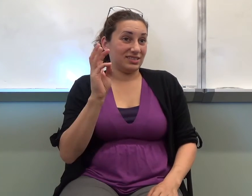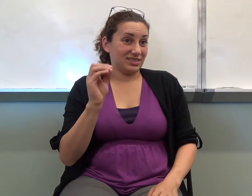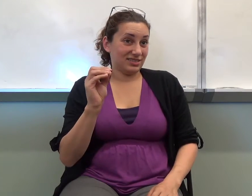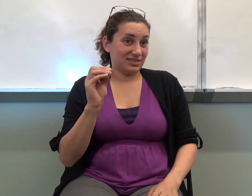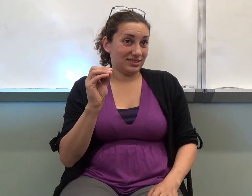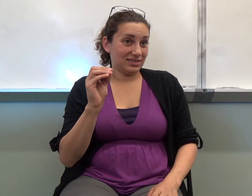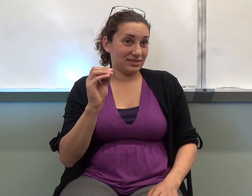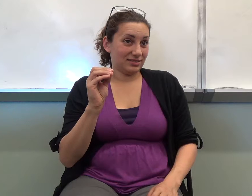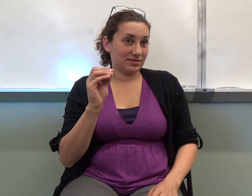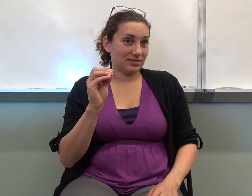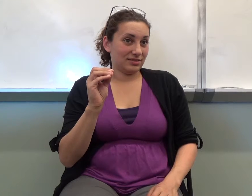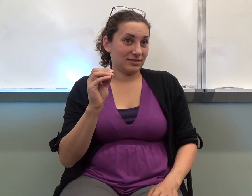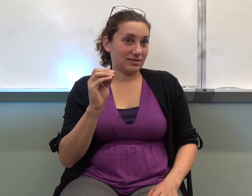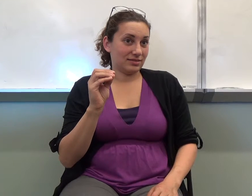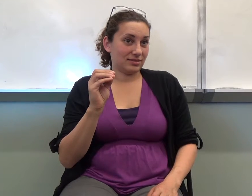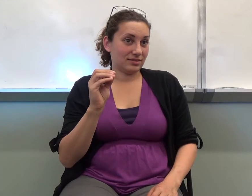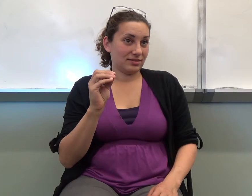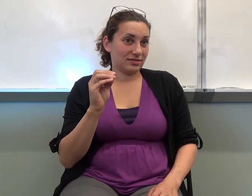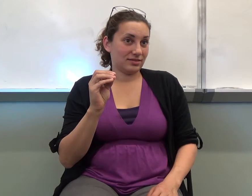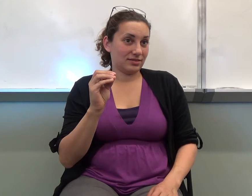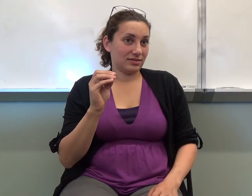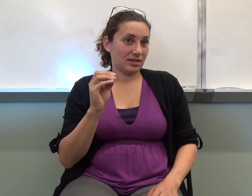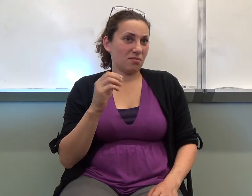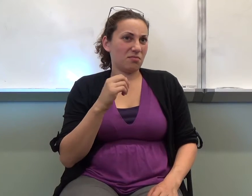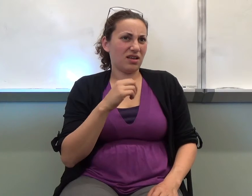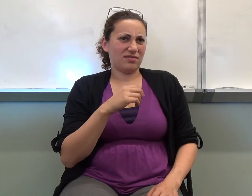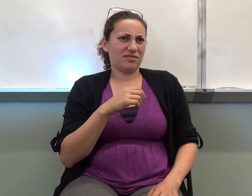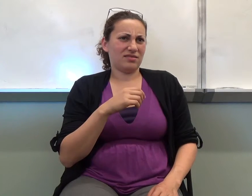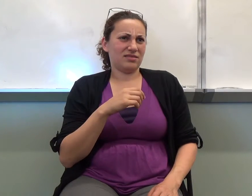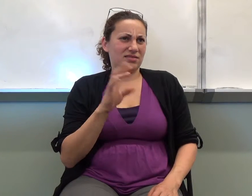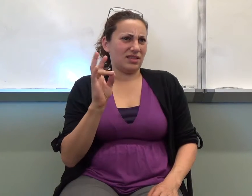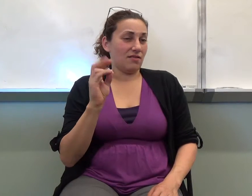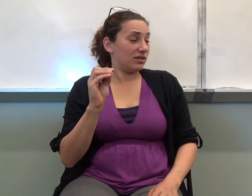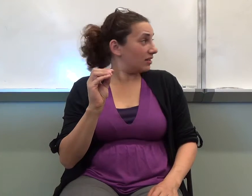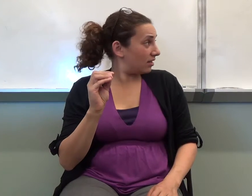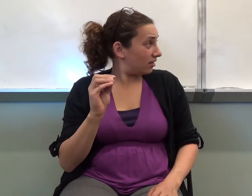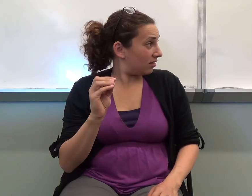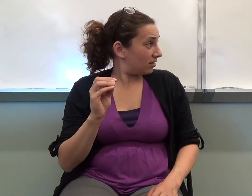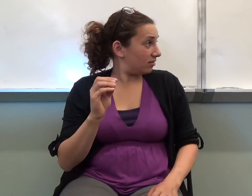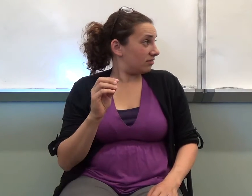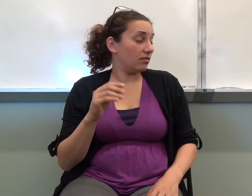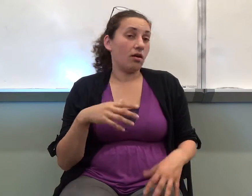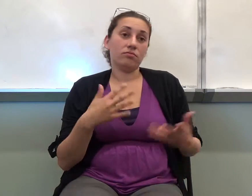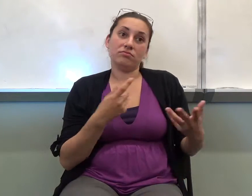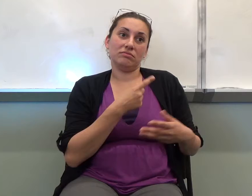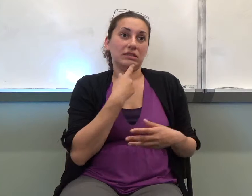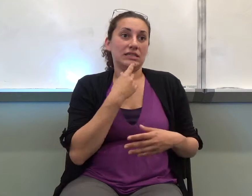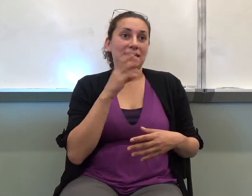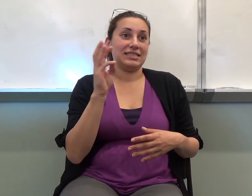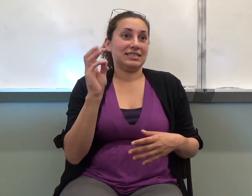6 class intervals. And those 6 class intervals are indicated right here on the first table that you see